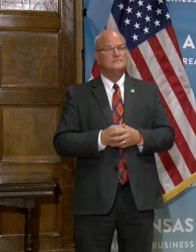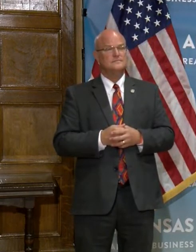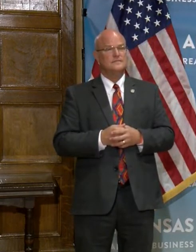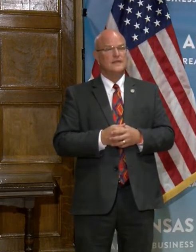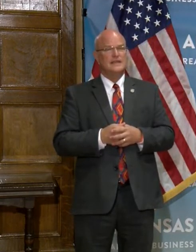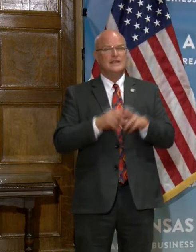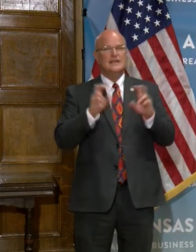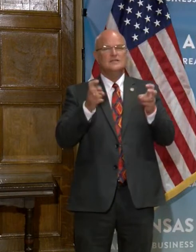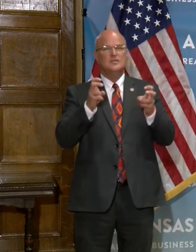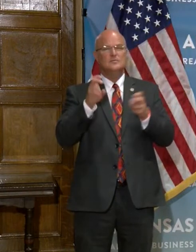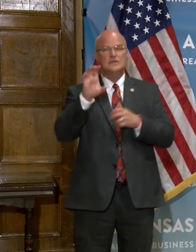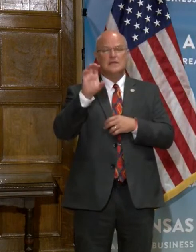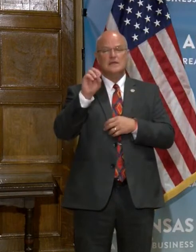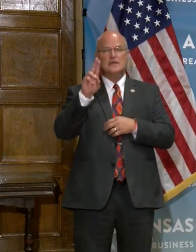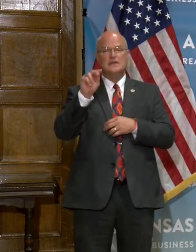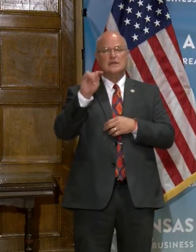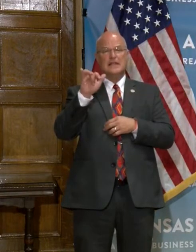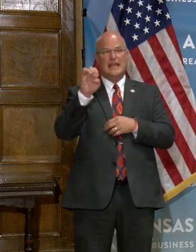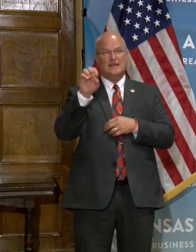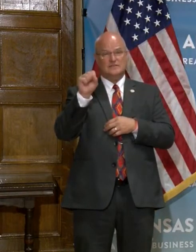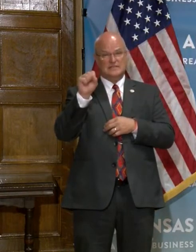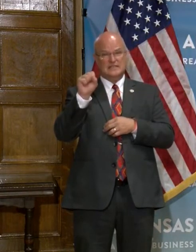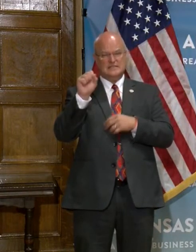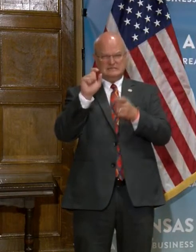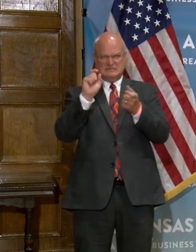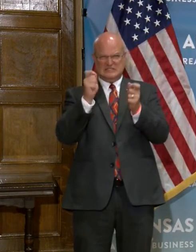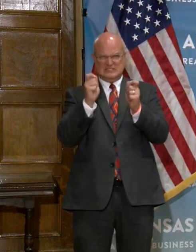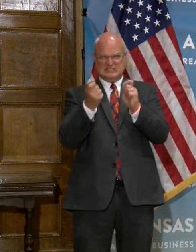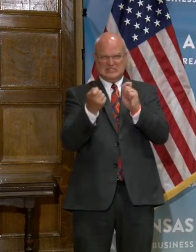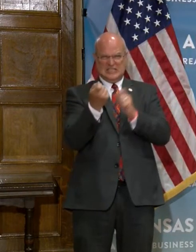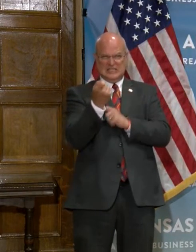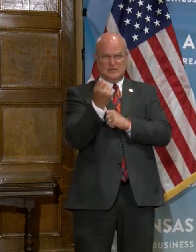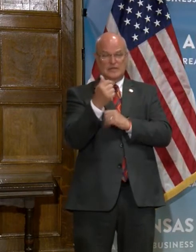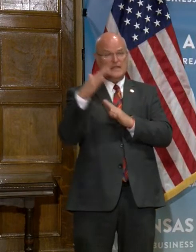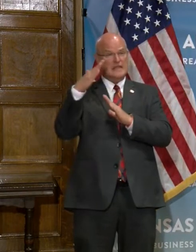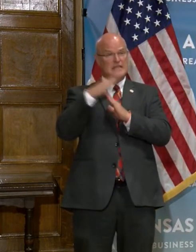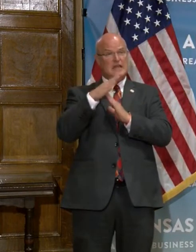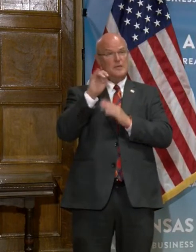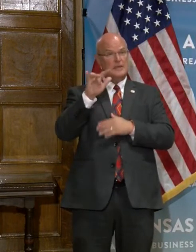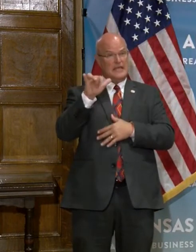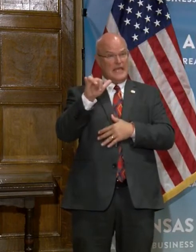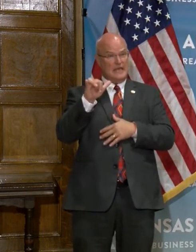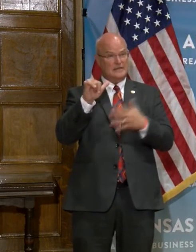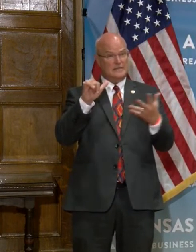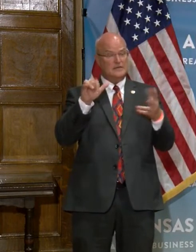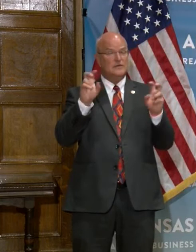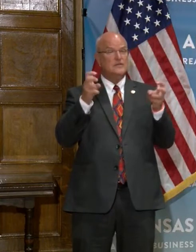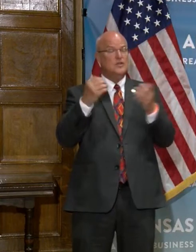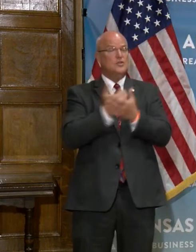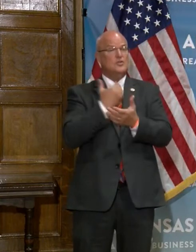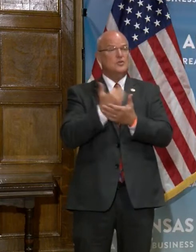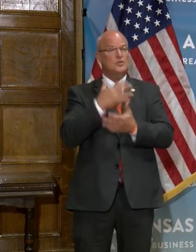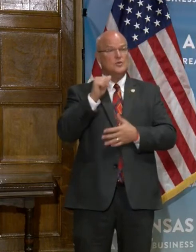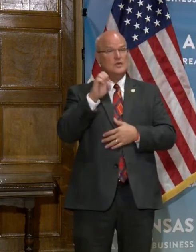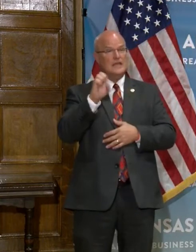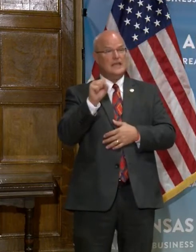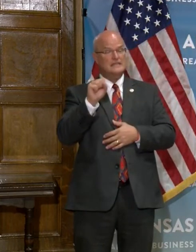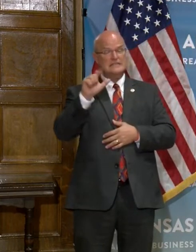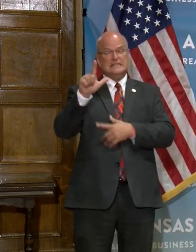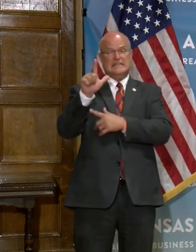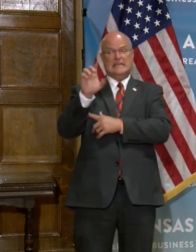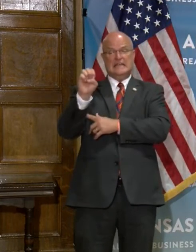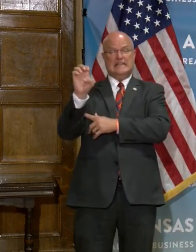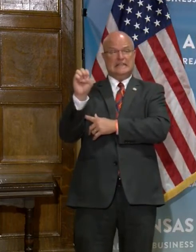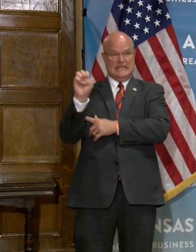In terms of counties, there's a little bit of change there. The top county in terms of new cases is Lee